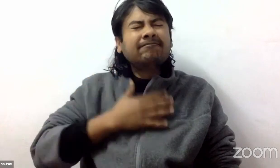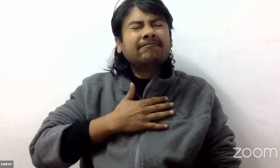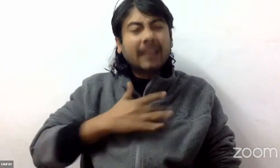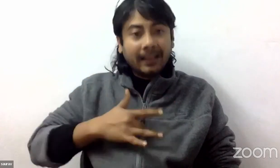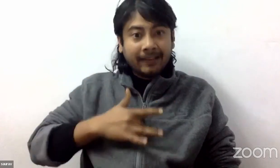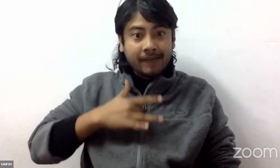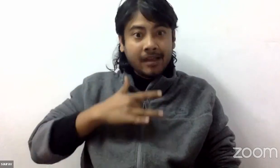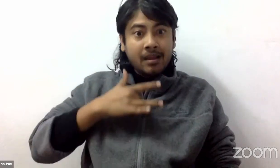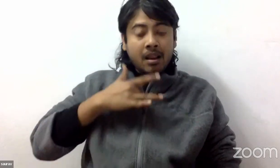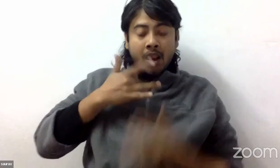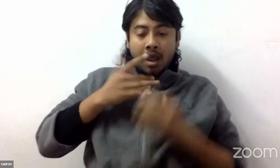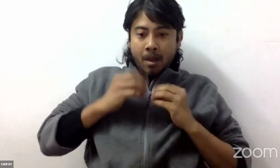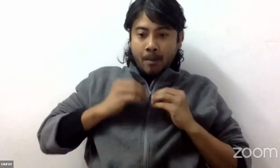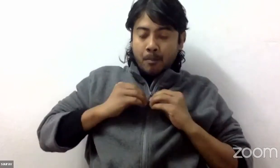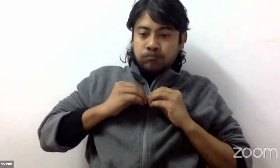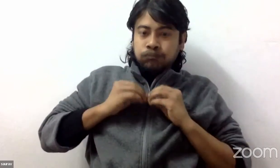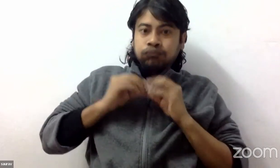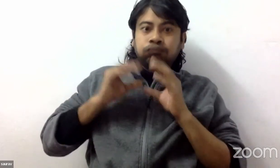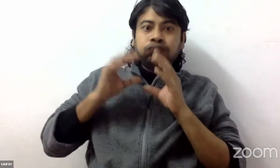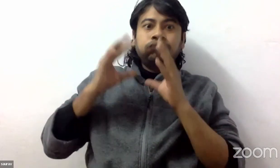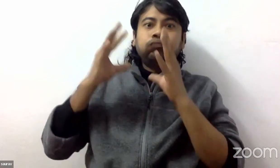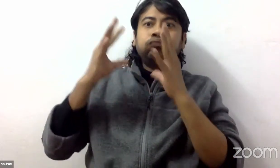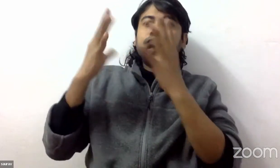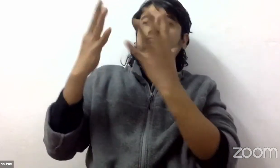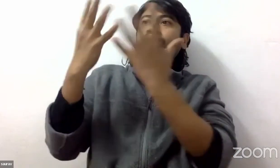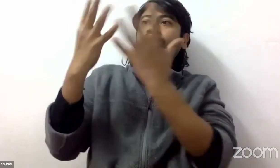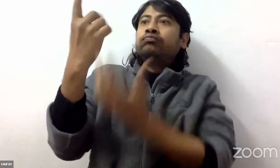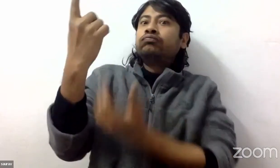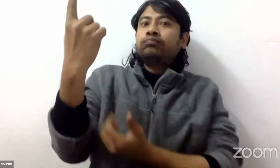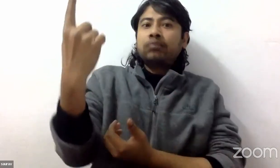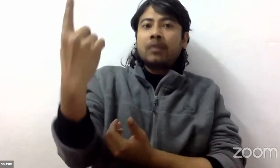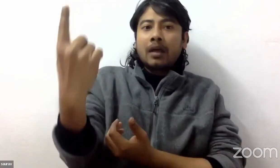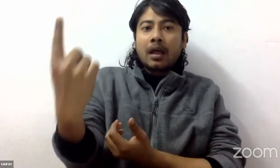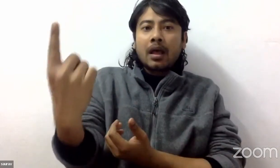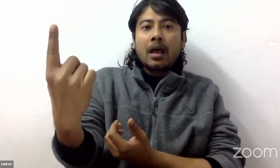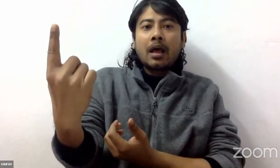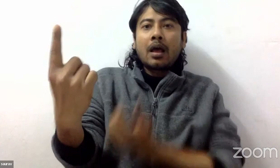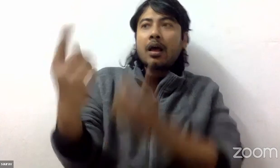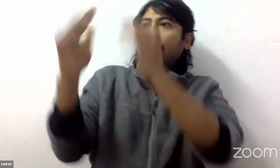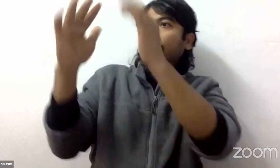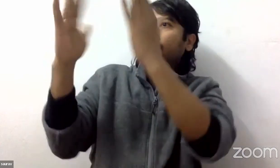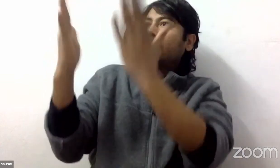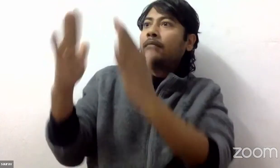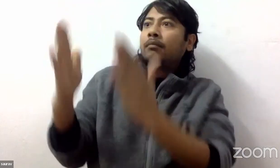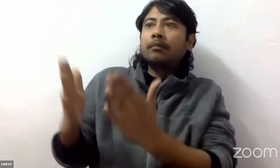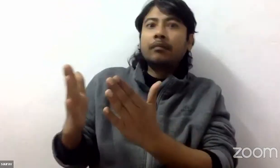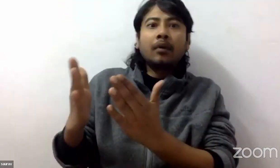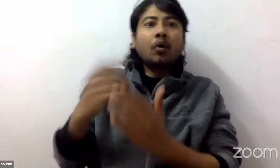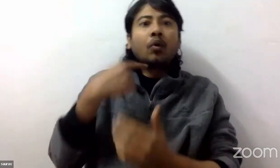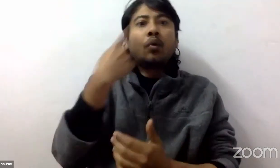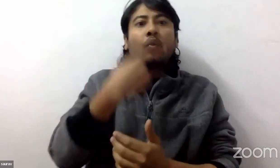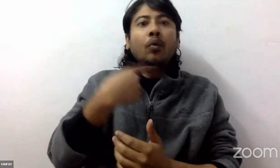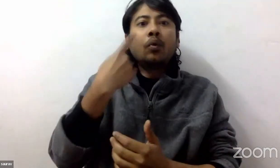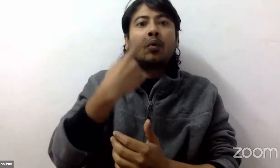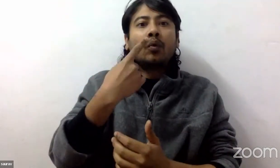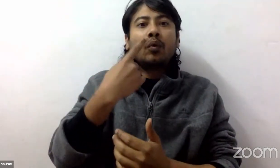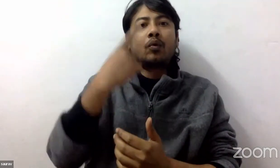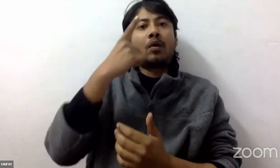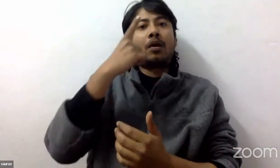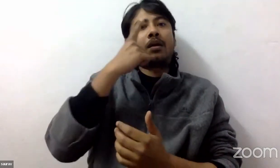this feminine form of the Lord was Ekadashi or Ekdasi, one servant. So she said, on